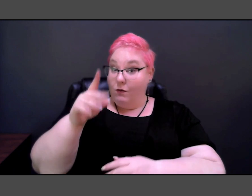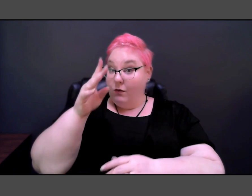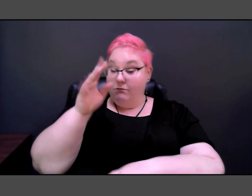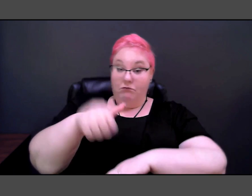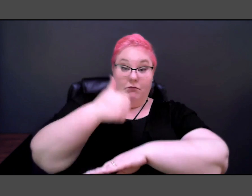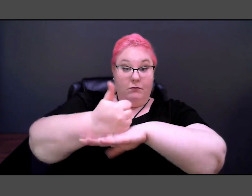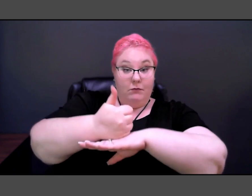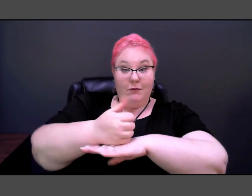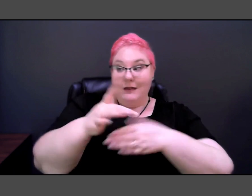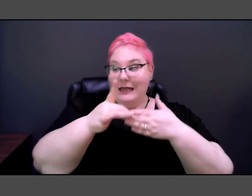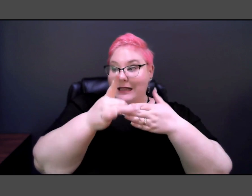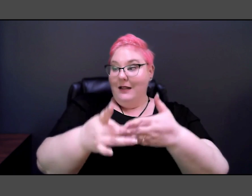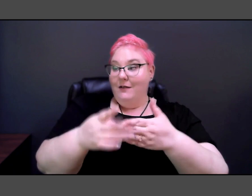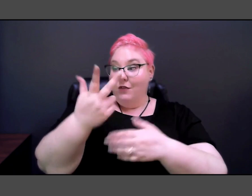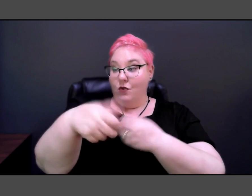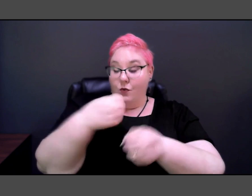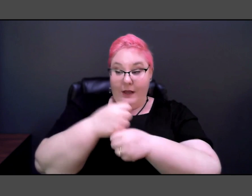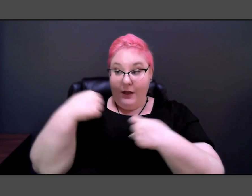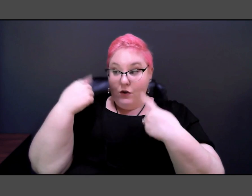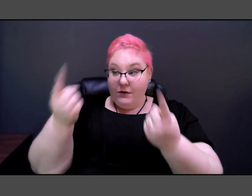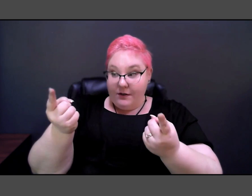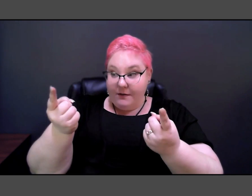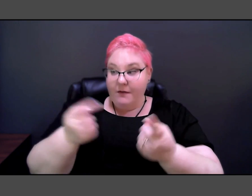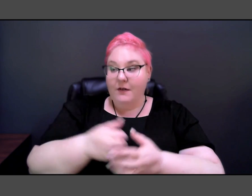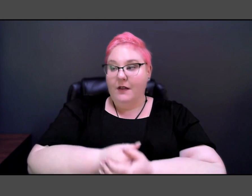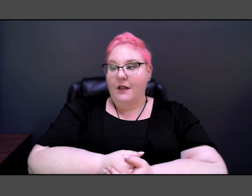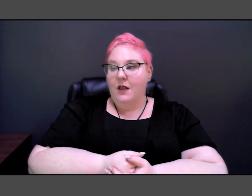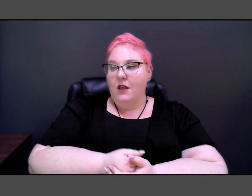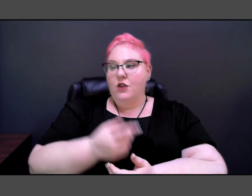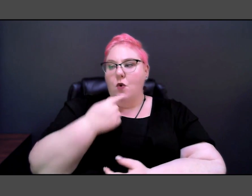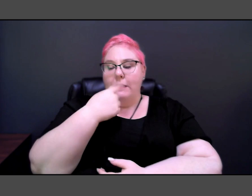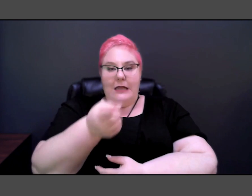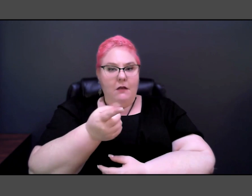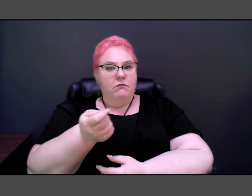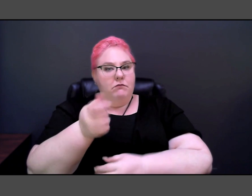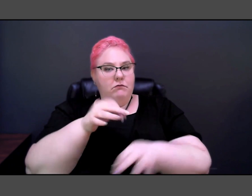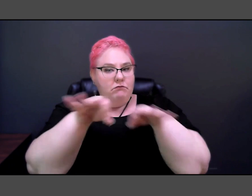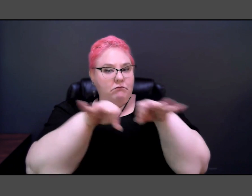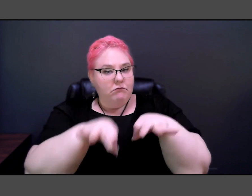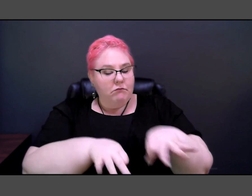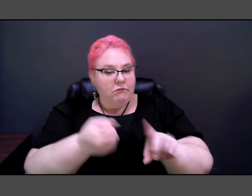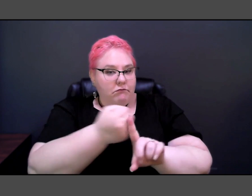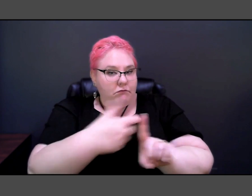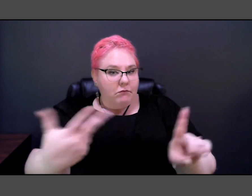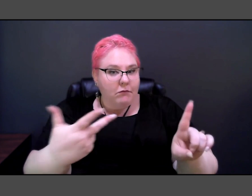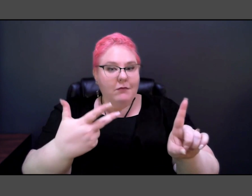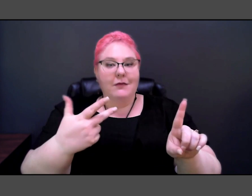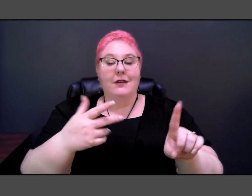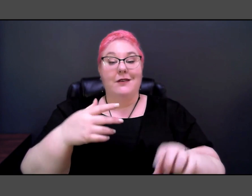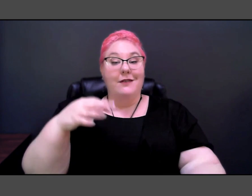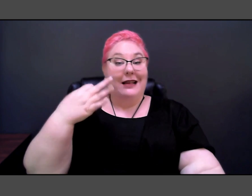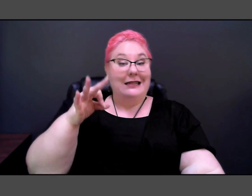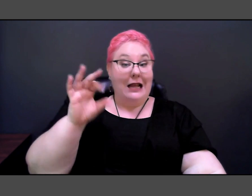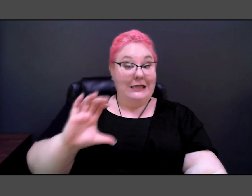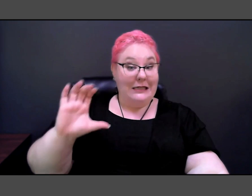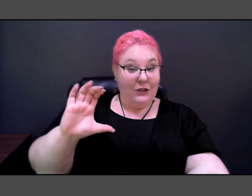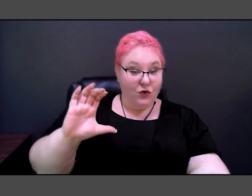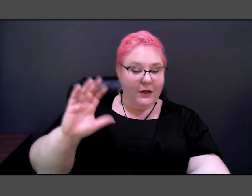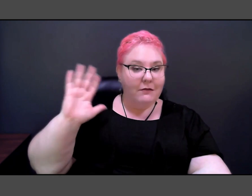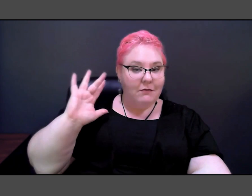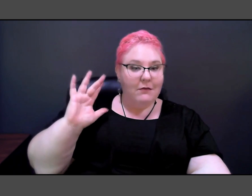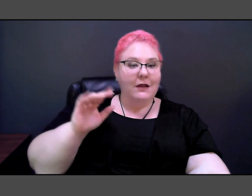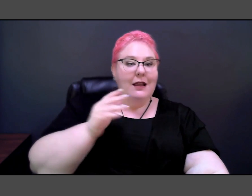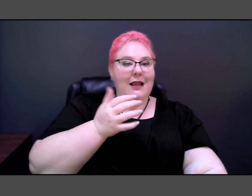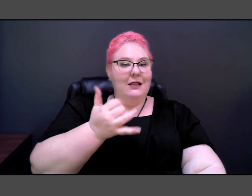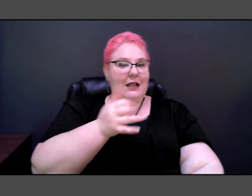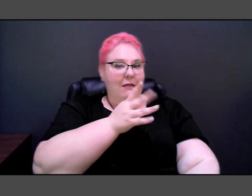to tell our viewers a little bit more, from the early in the 19th century through late in the 20th, and you